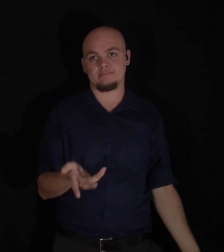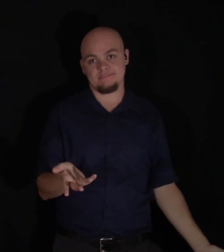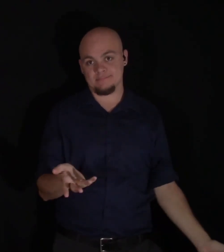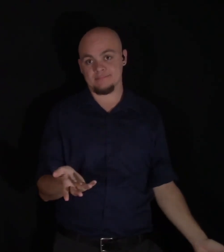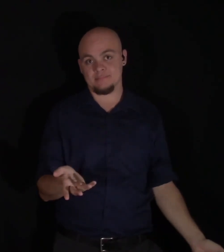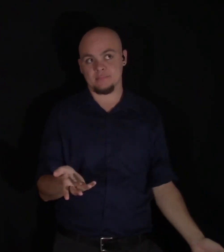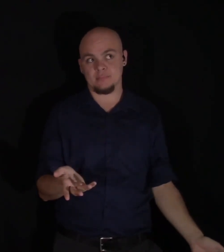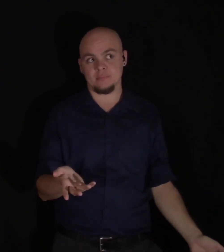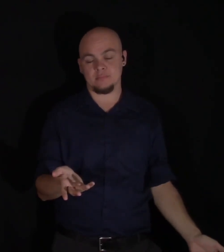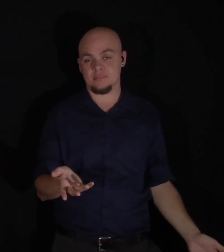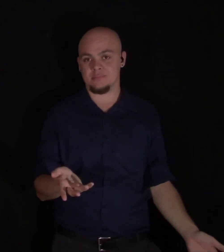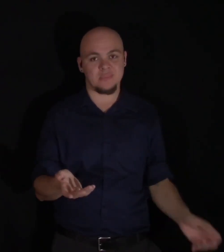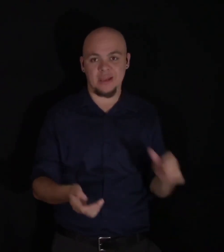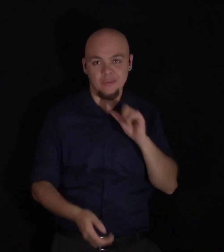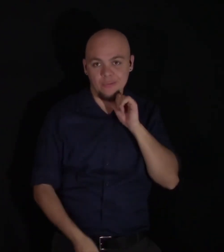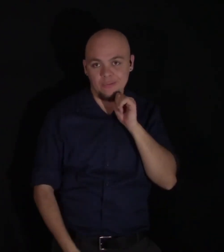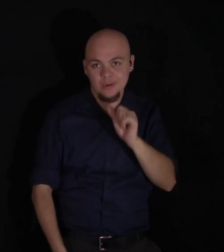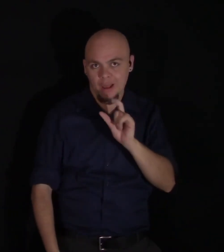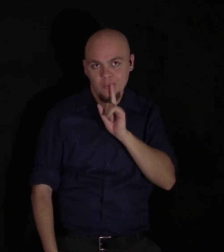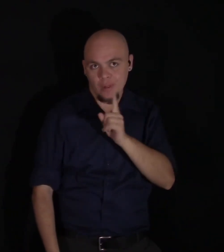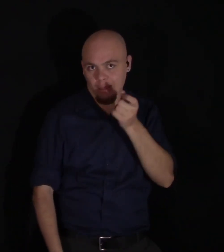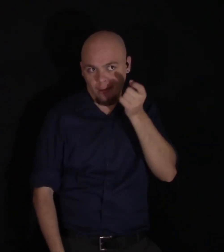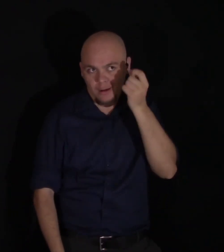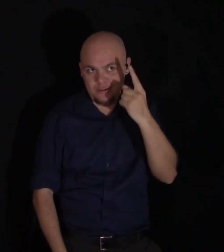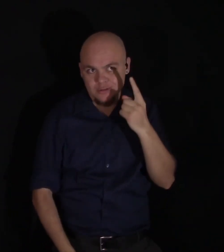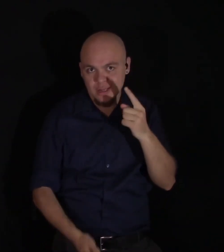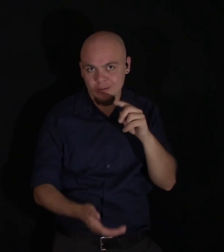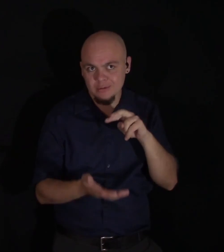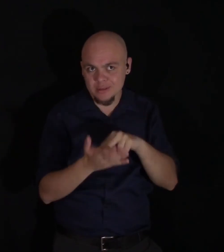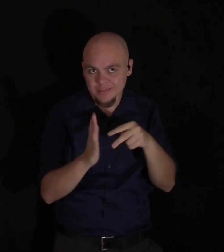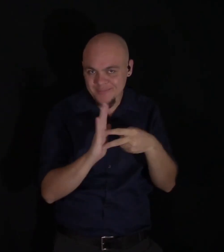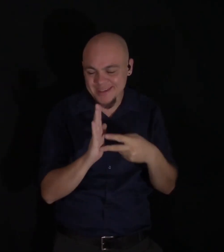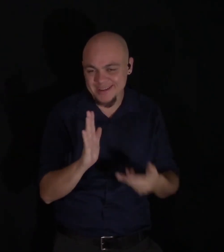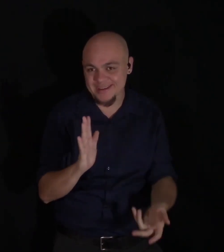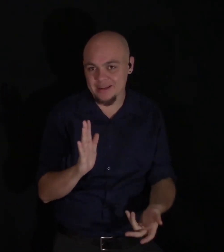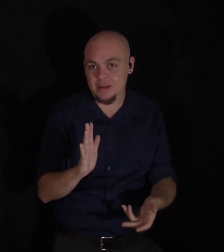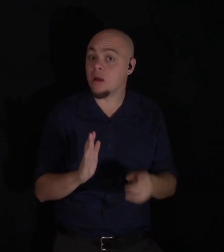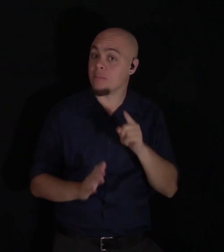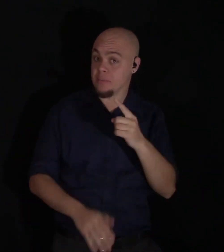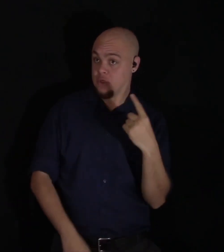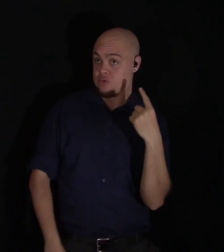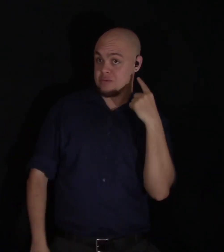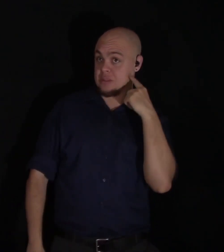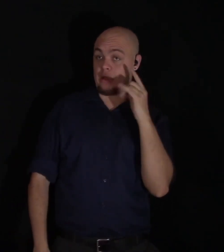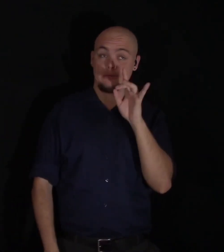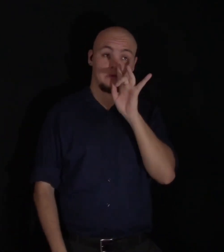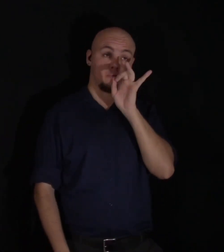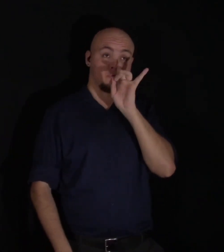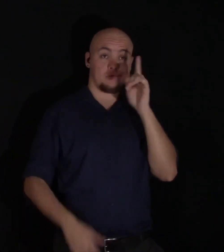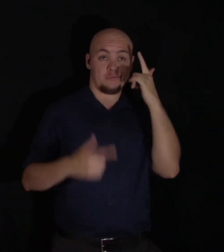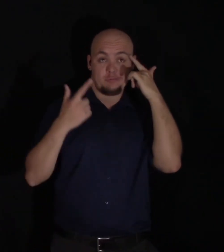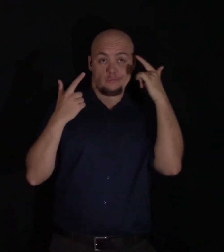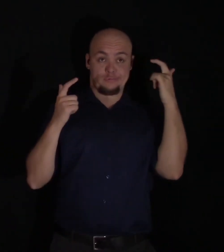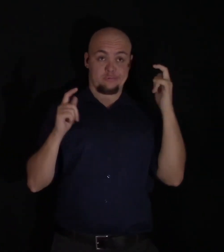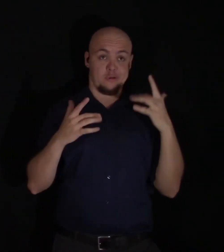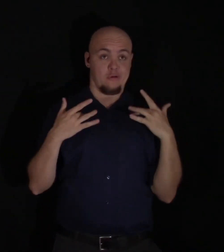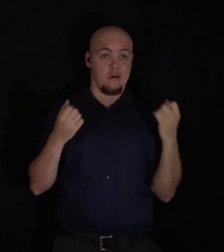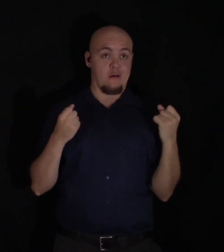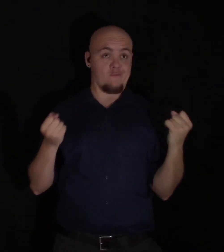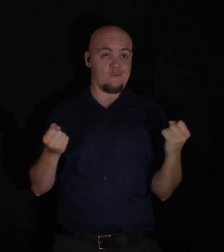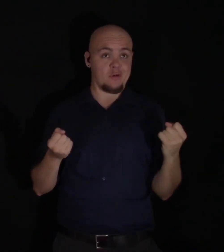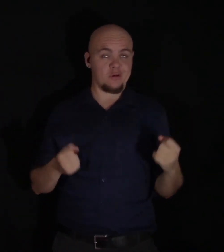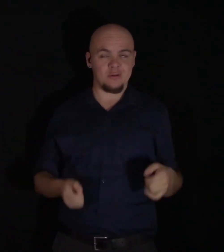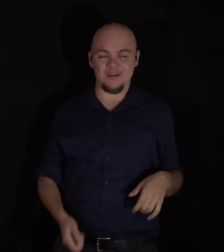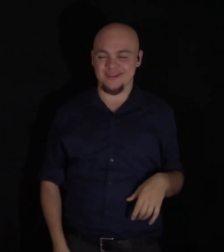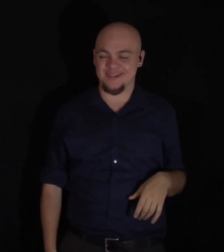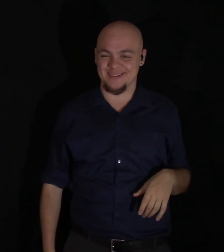And you really have no idea what you're talking about. But you sound so confident.